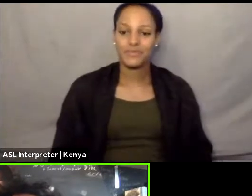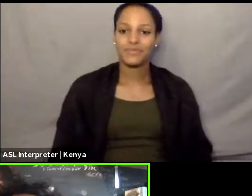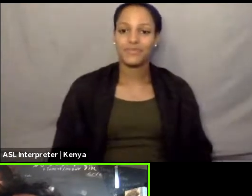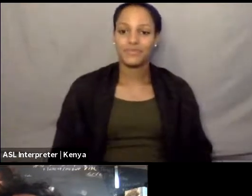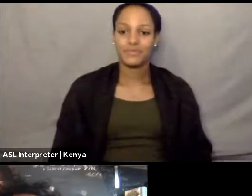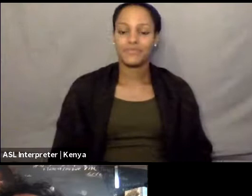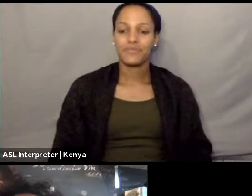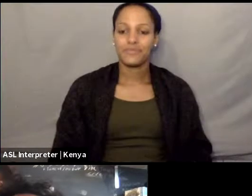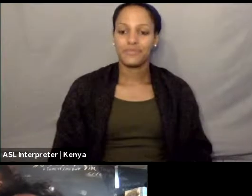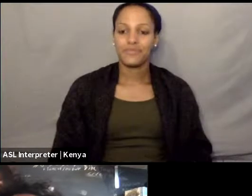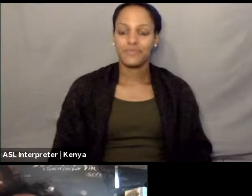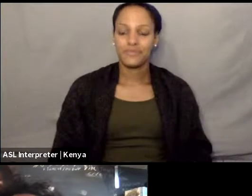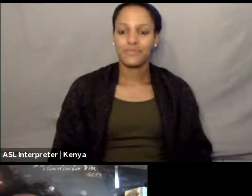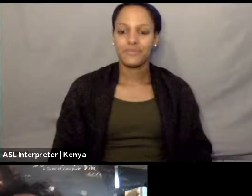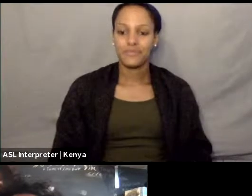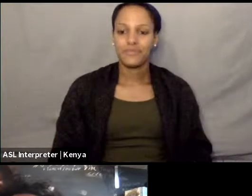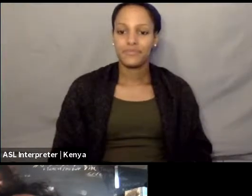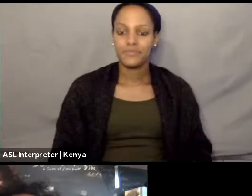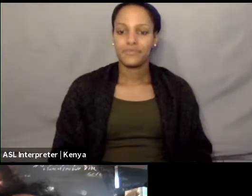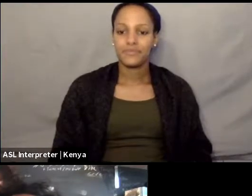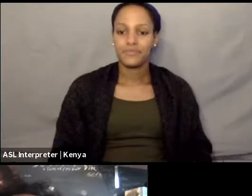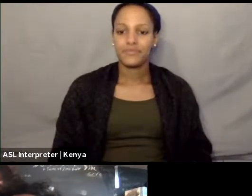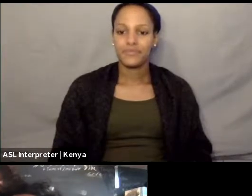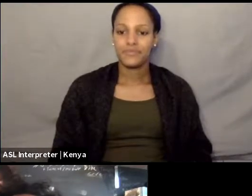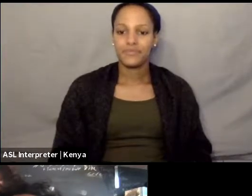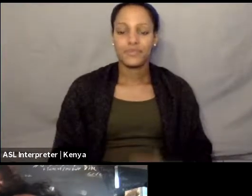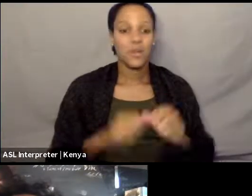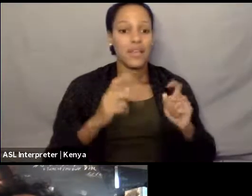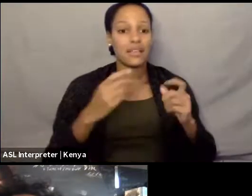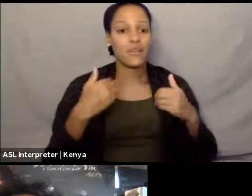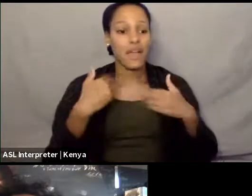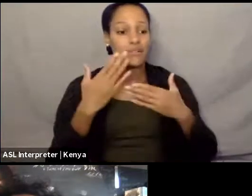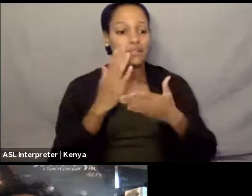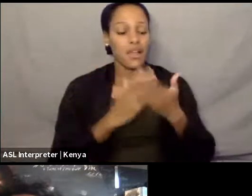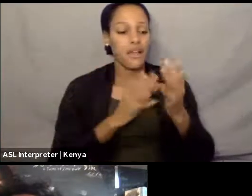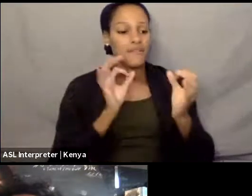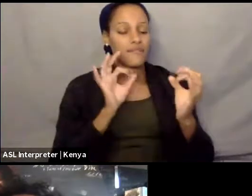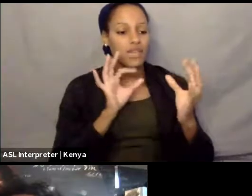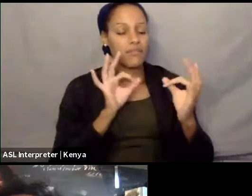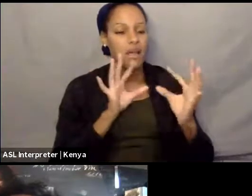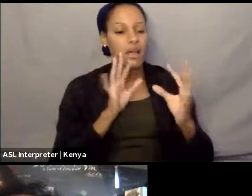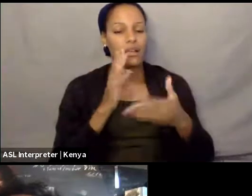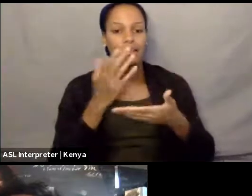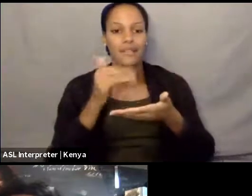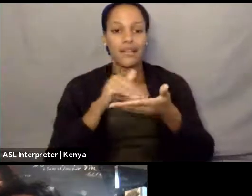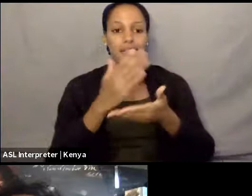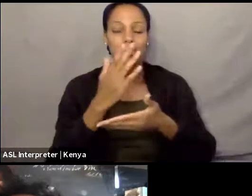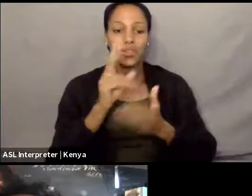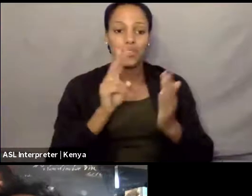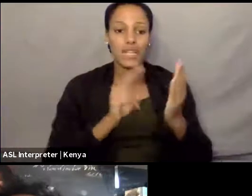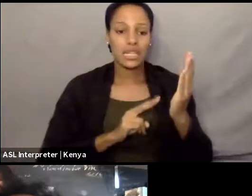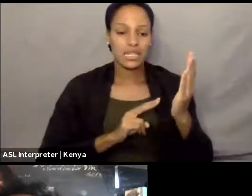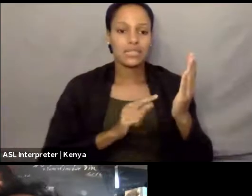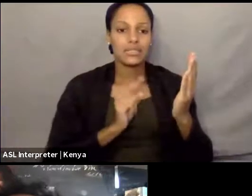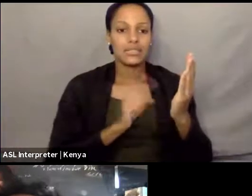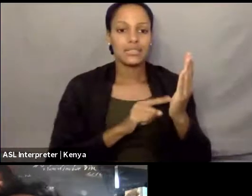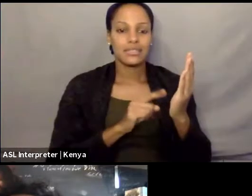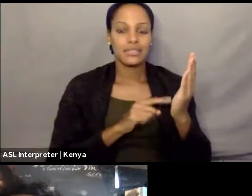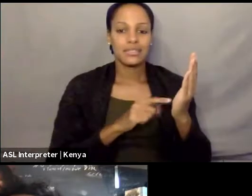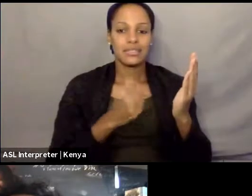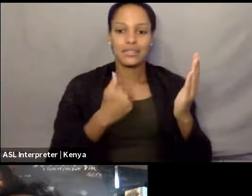So again, getting some feedback, again, the readings, you know, seem to